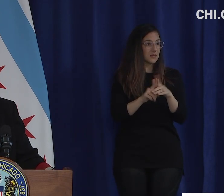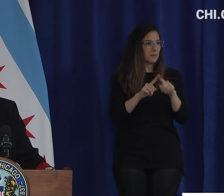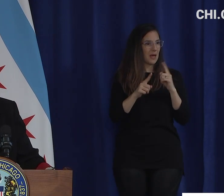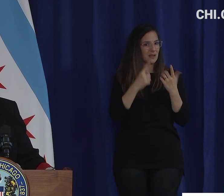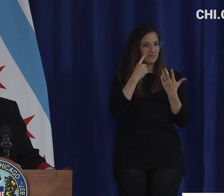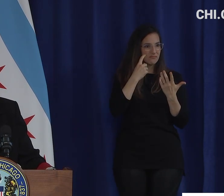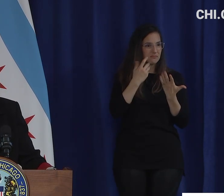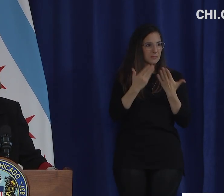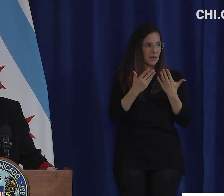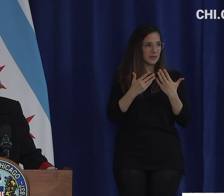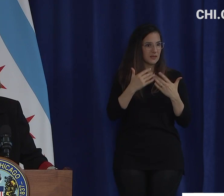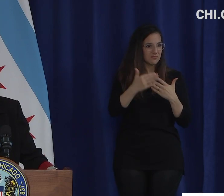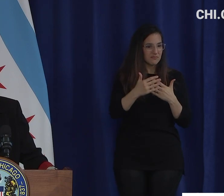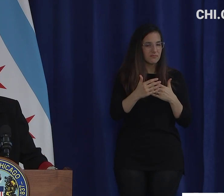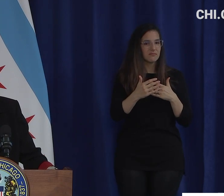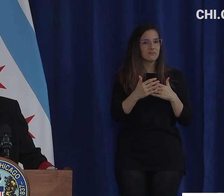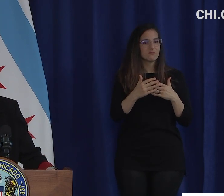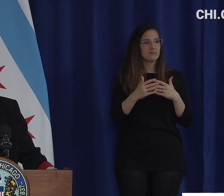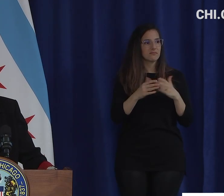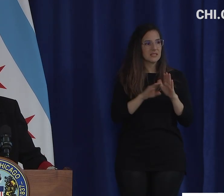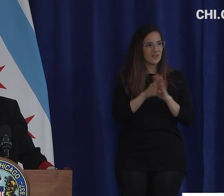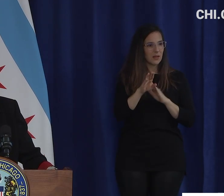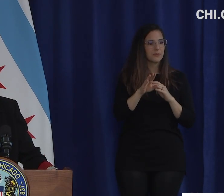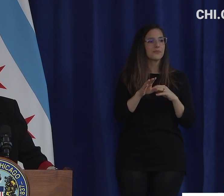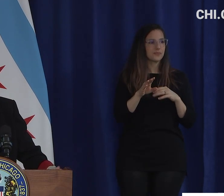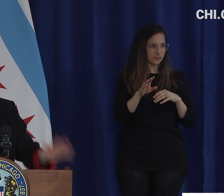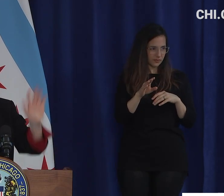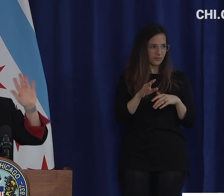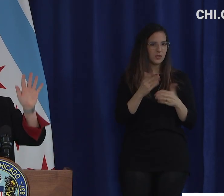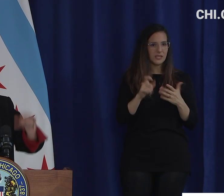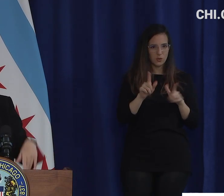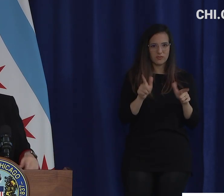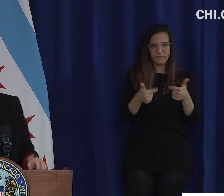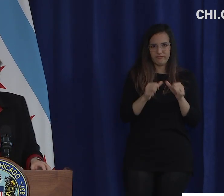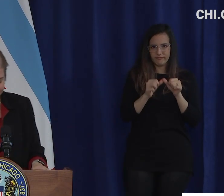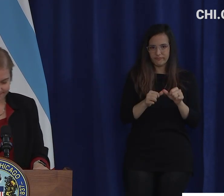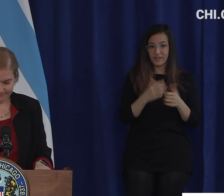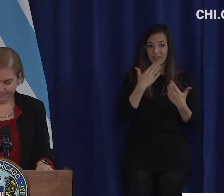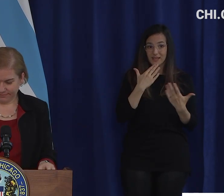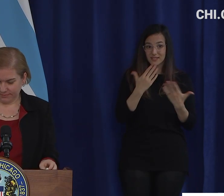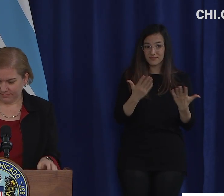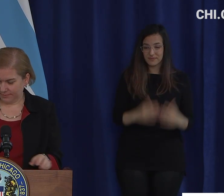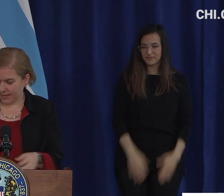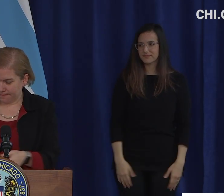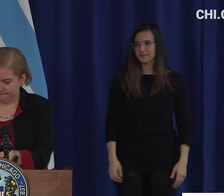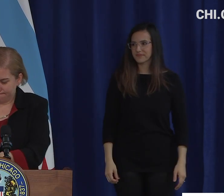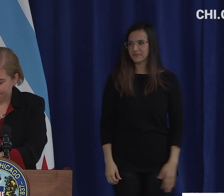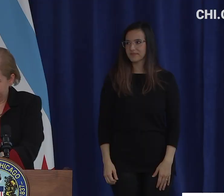households. You have one more, Marianne? No. No? Okay, thanks, everybody. Thank you. Thank you.